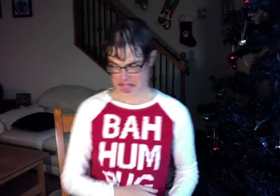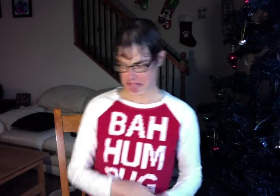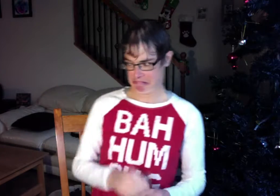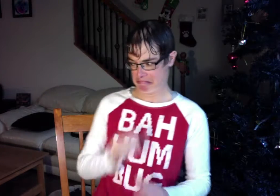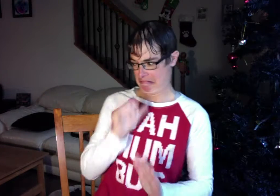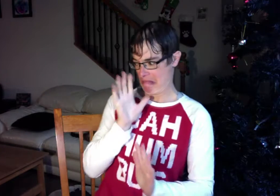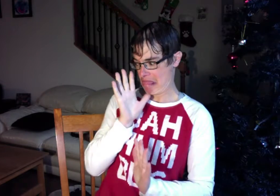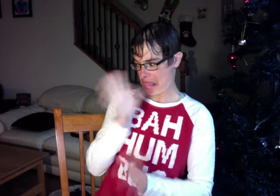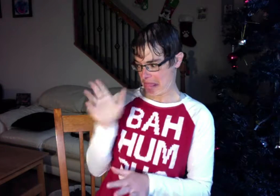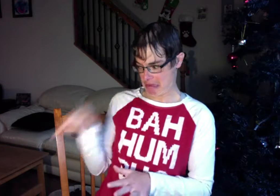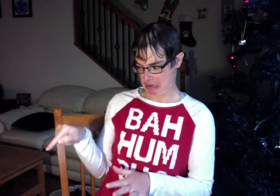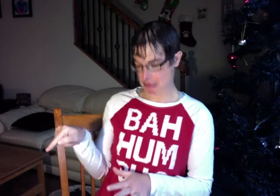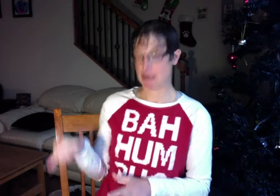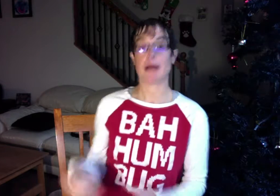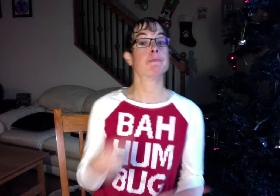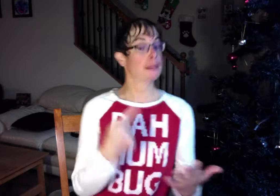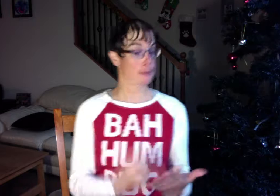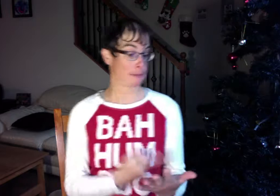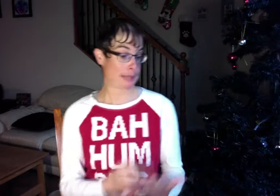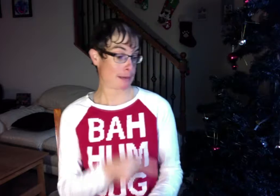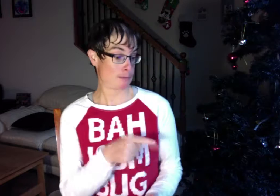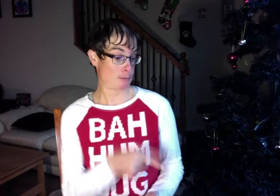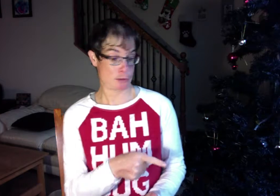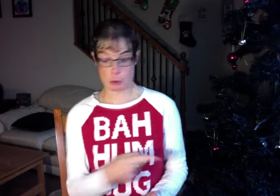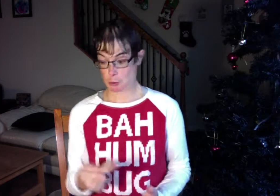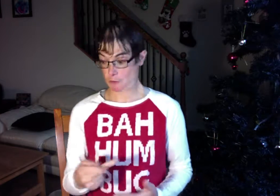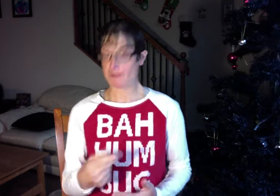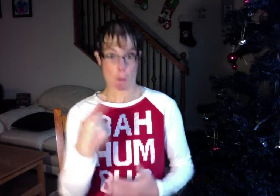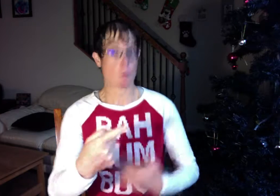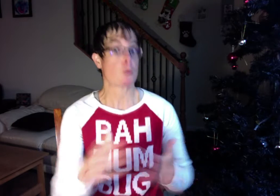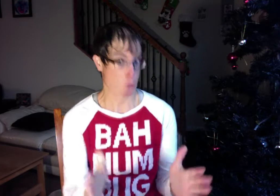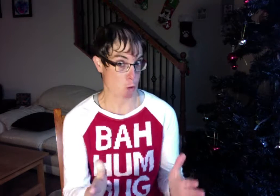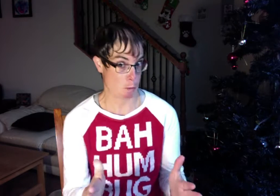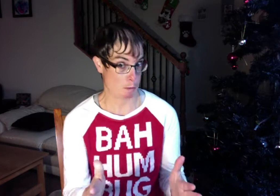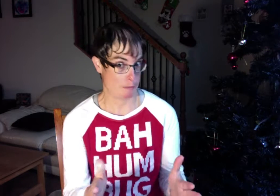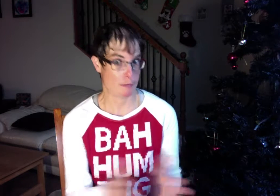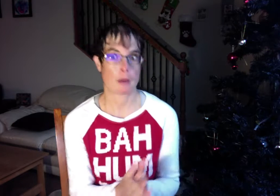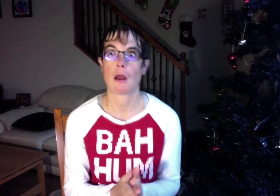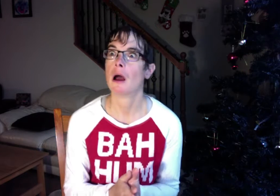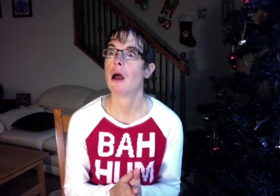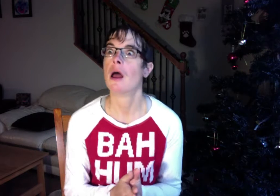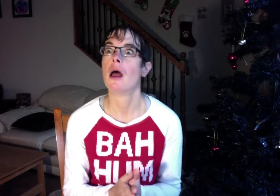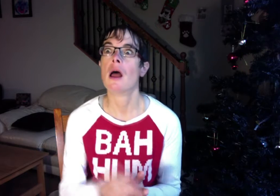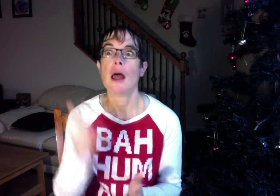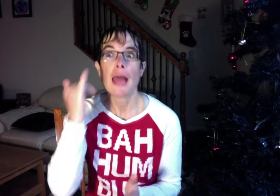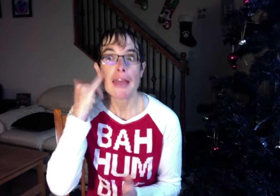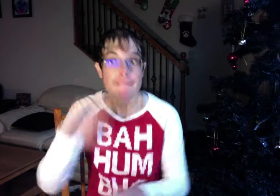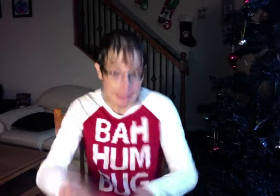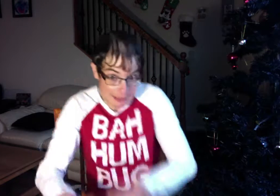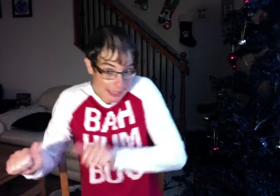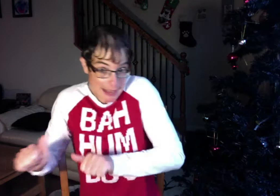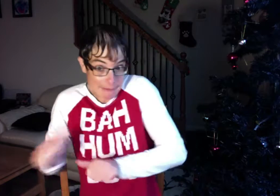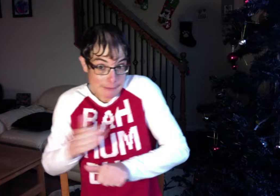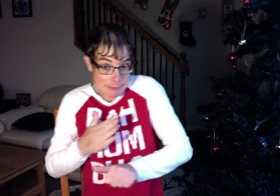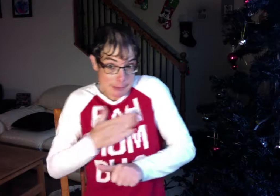Lily had to share her room with Julius. After Julius goes away, do I get my room back? She asked. Julius